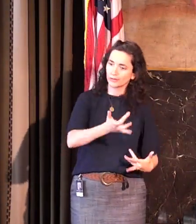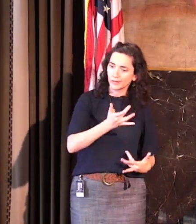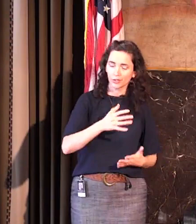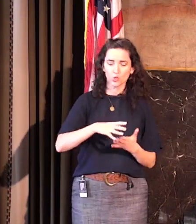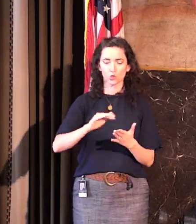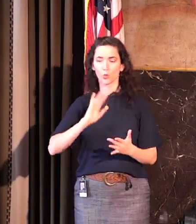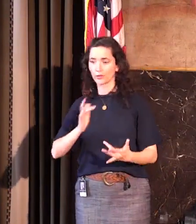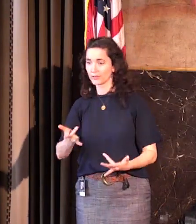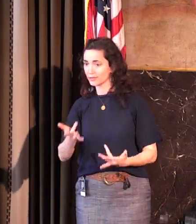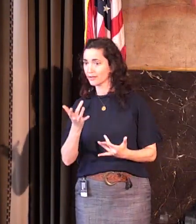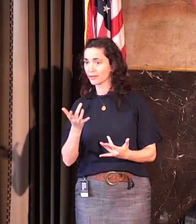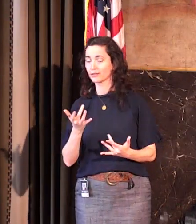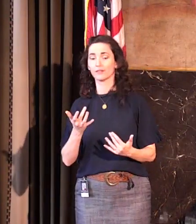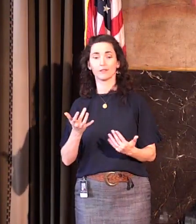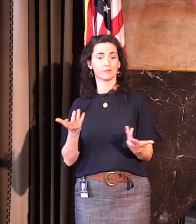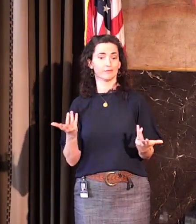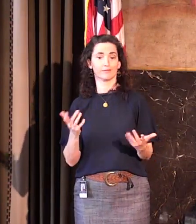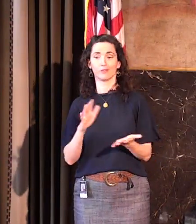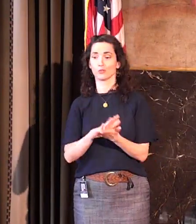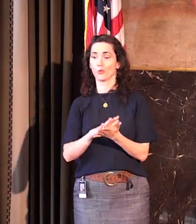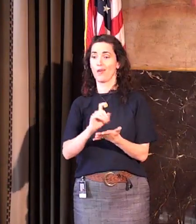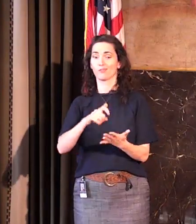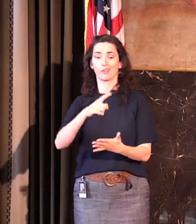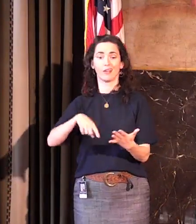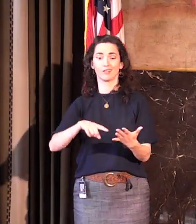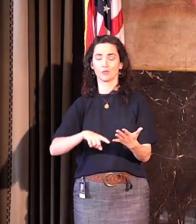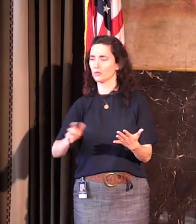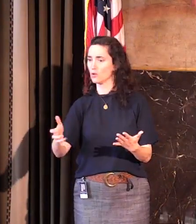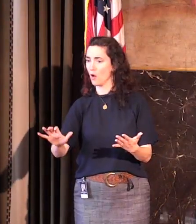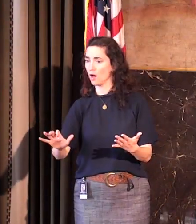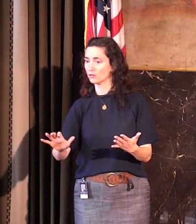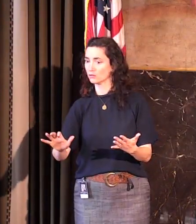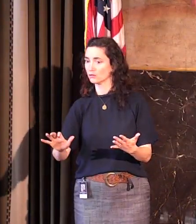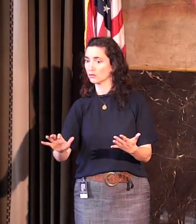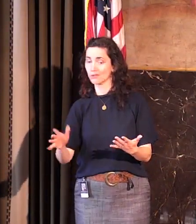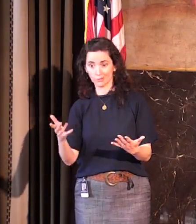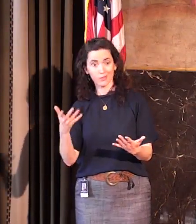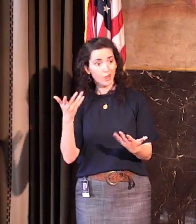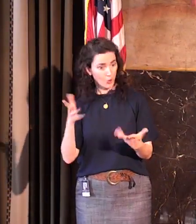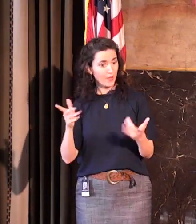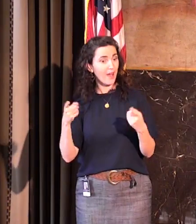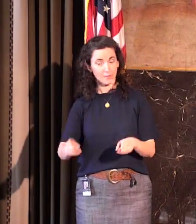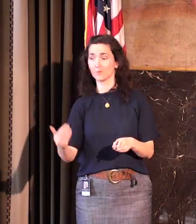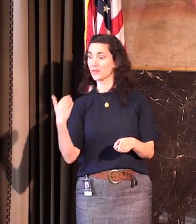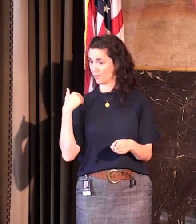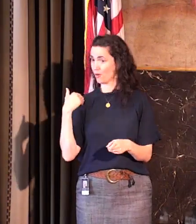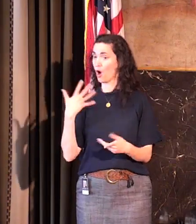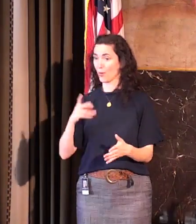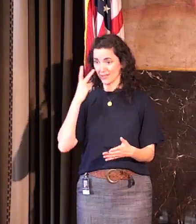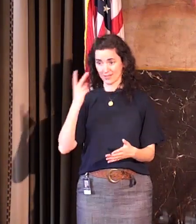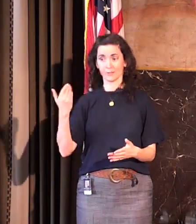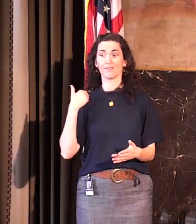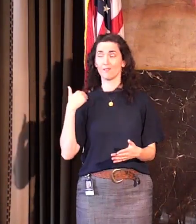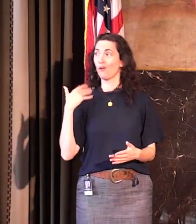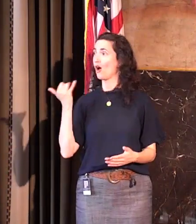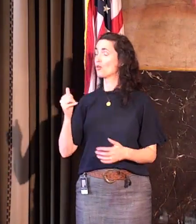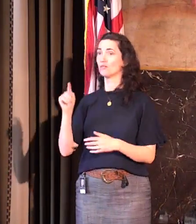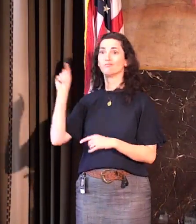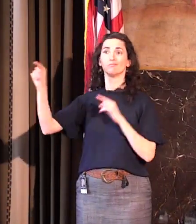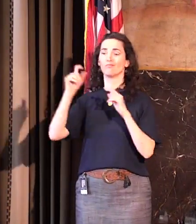are not going to be able to go to class. And that's not theory. I mean, that's happened here in this state before. It's happening all over the